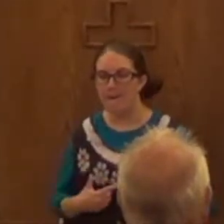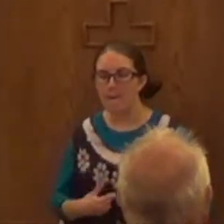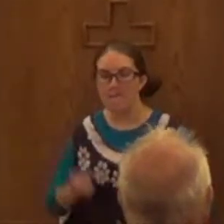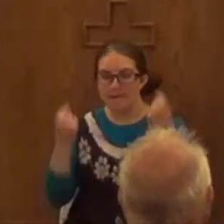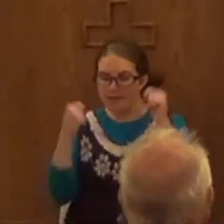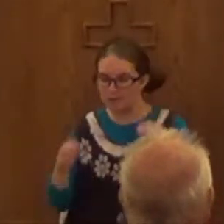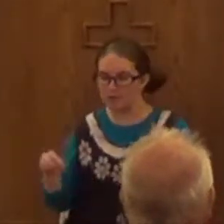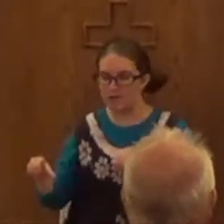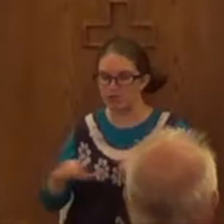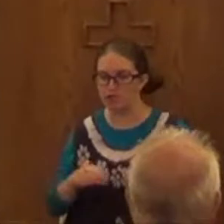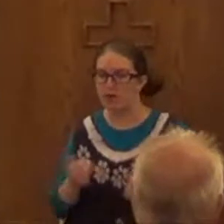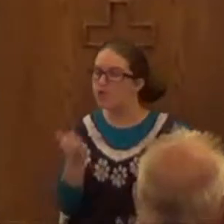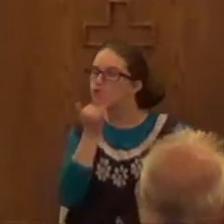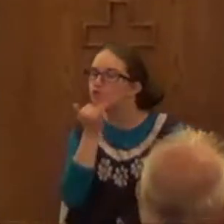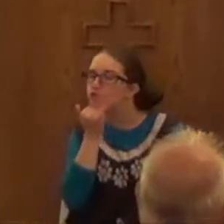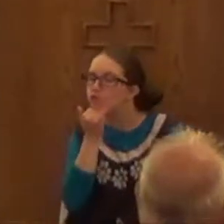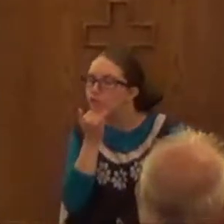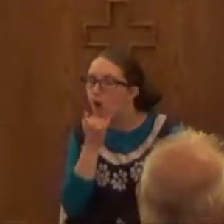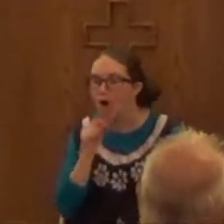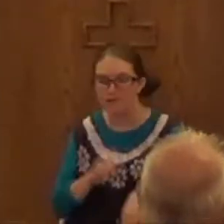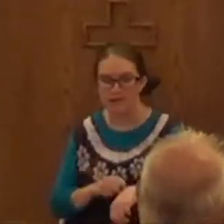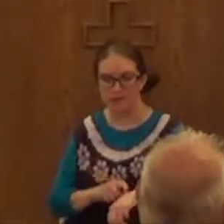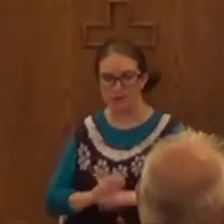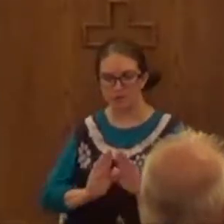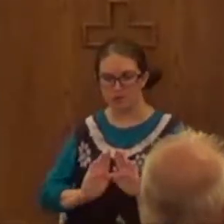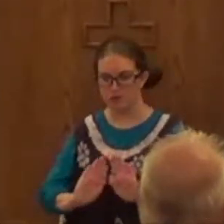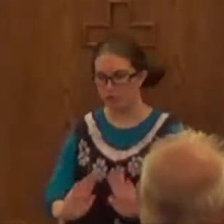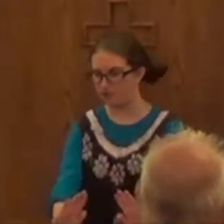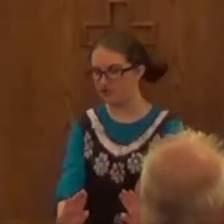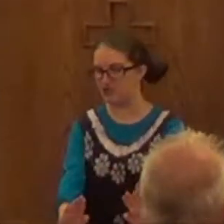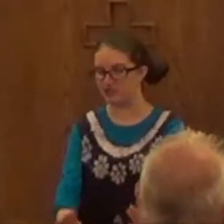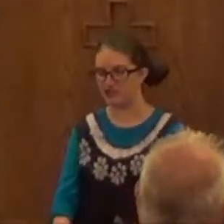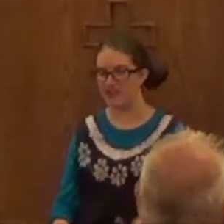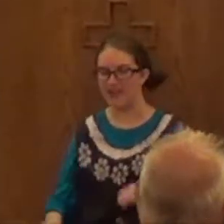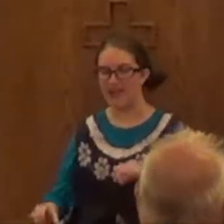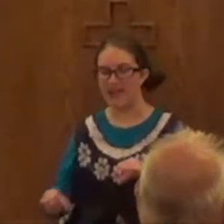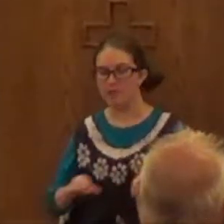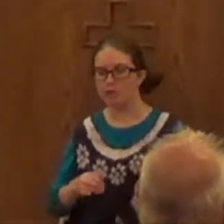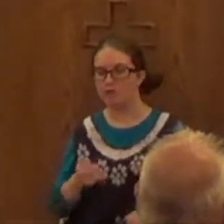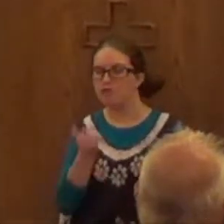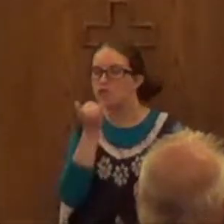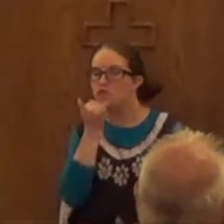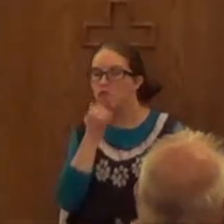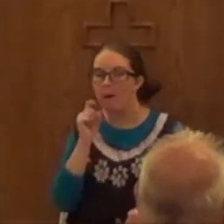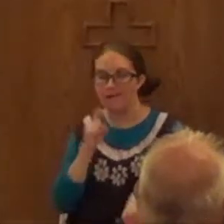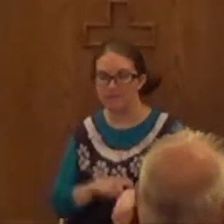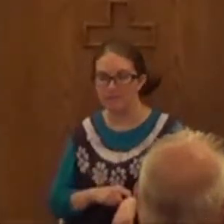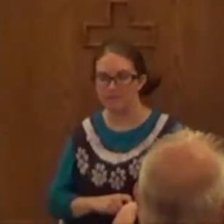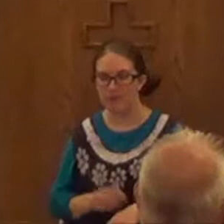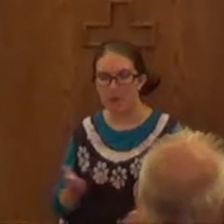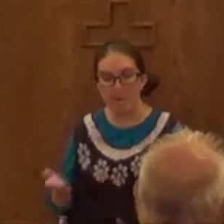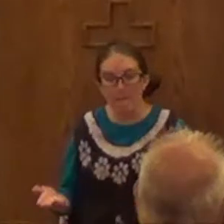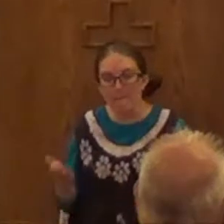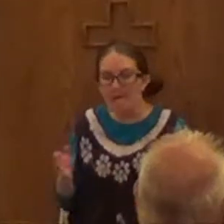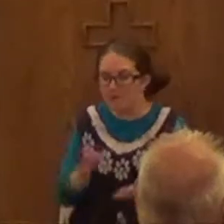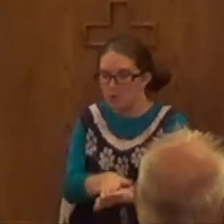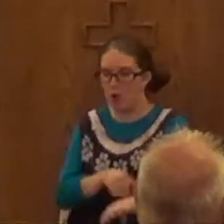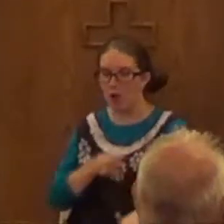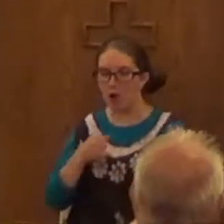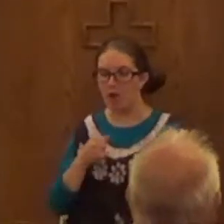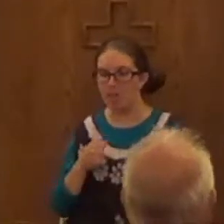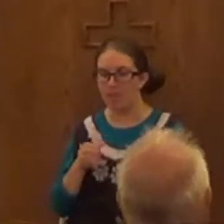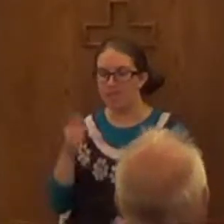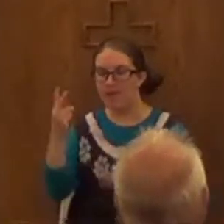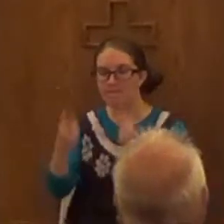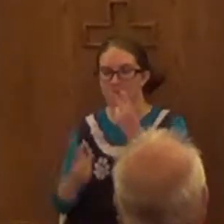wrong time. They tried to push it and do it in the wrong time that God had them to be. You may be called tonight to be